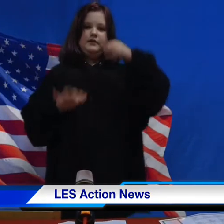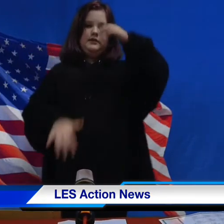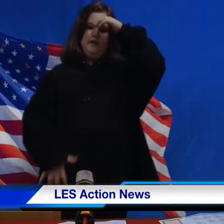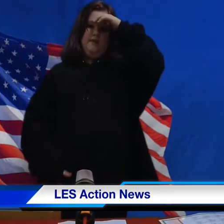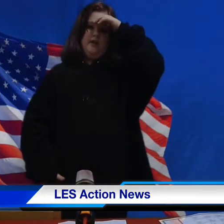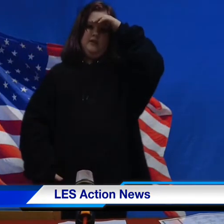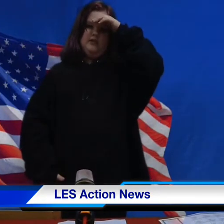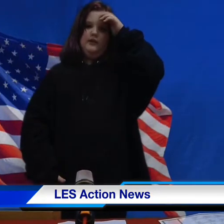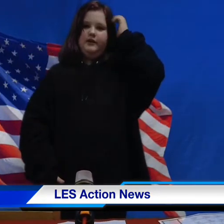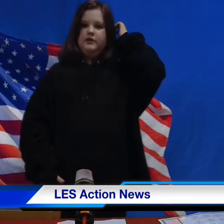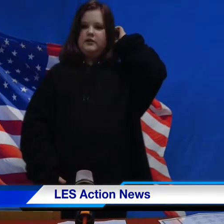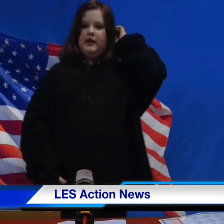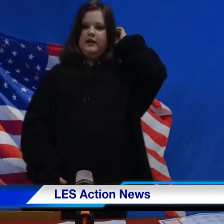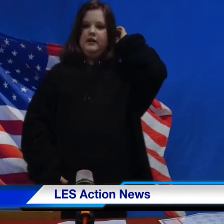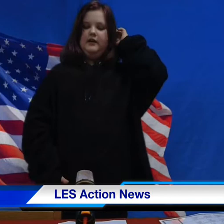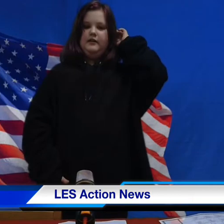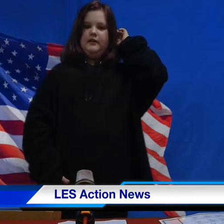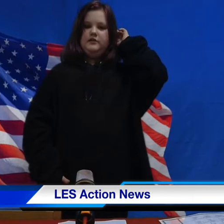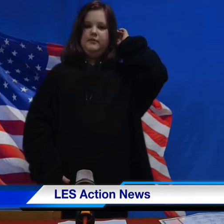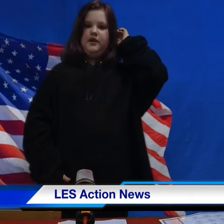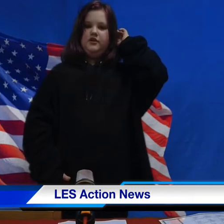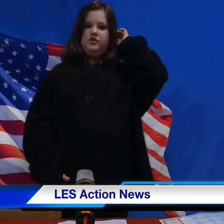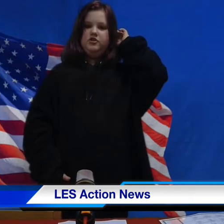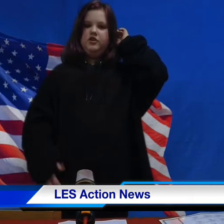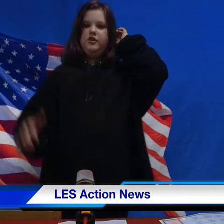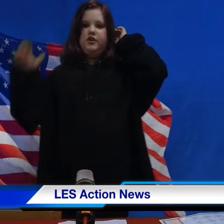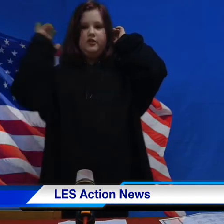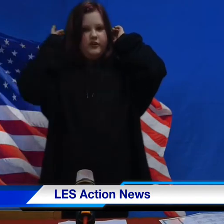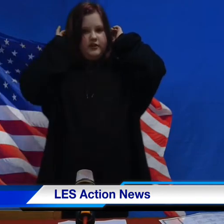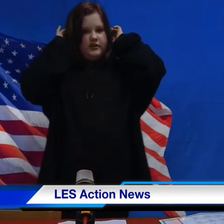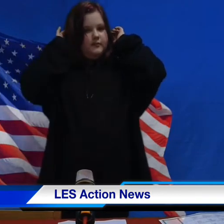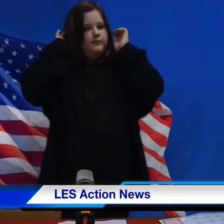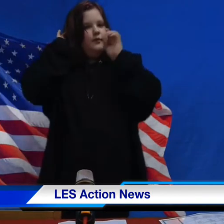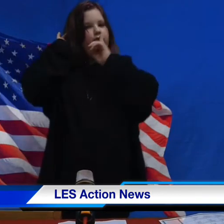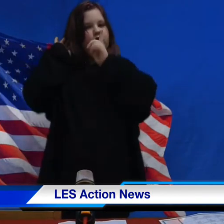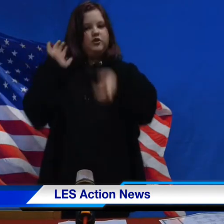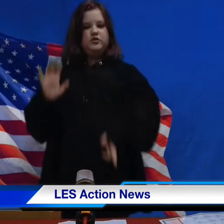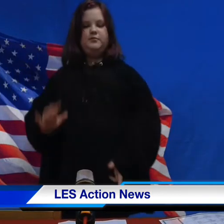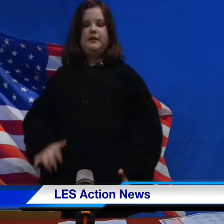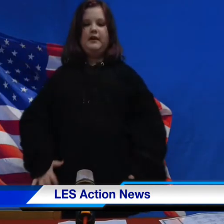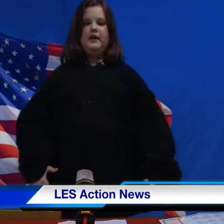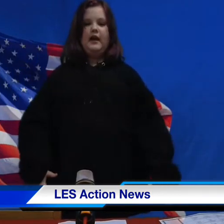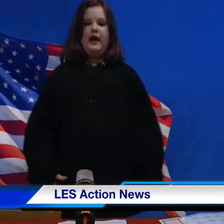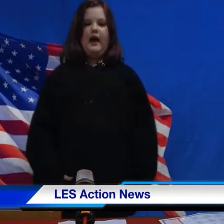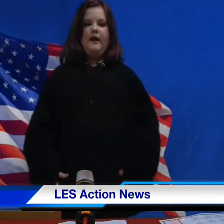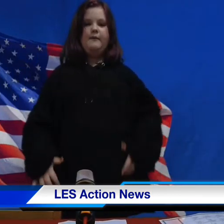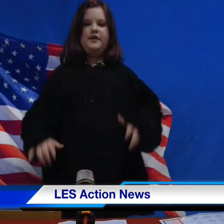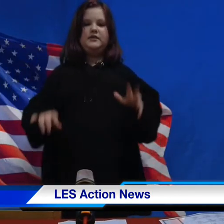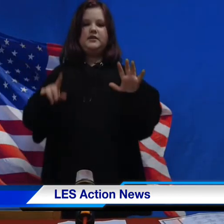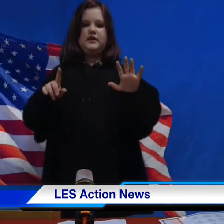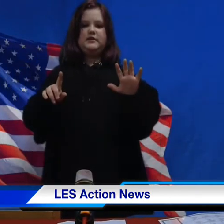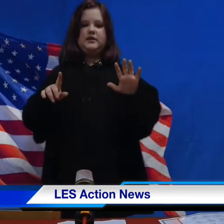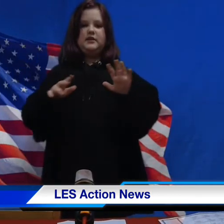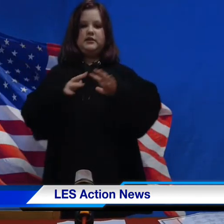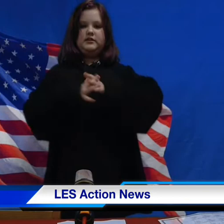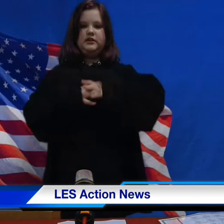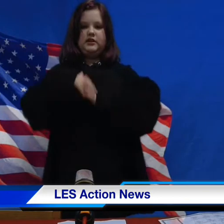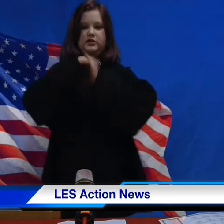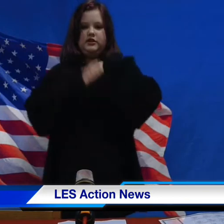seek first to understand, then to be understood. Listen before you speak. Habit 6,